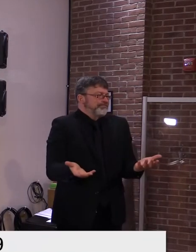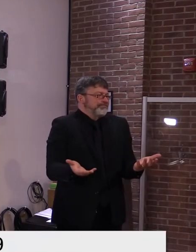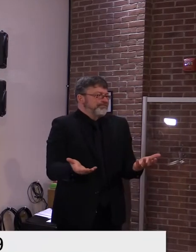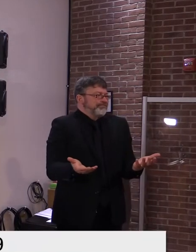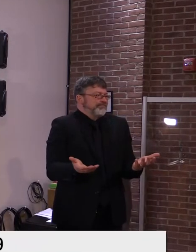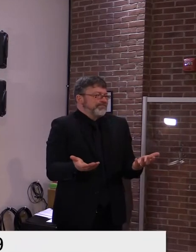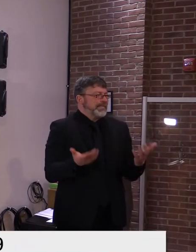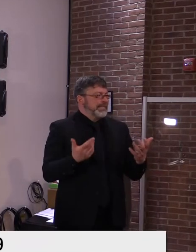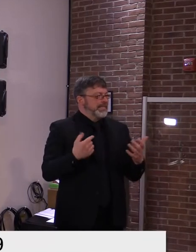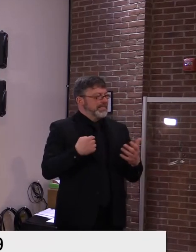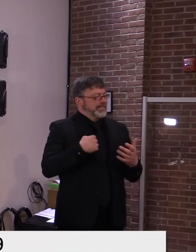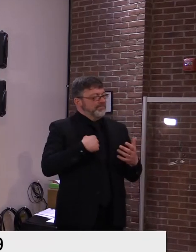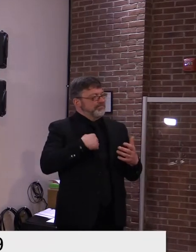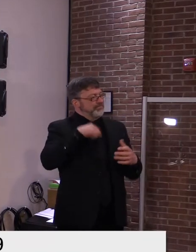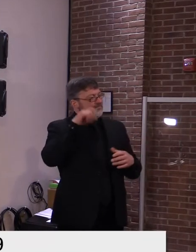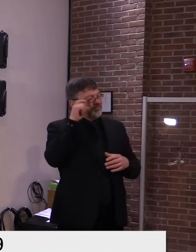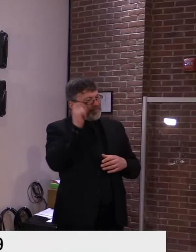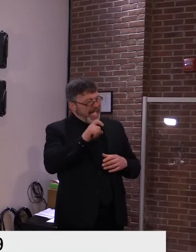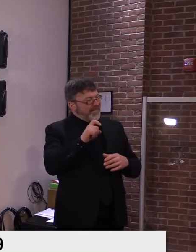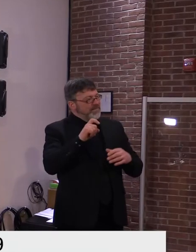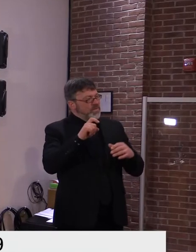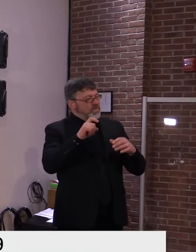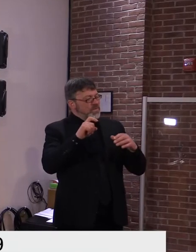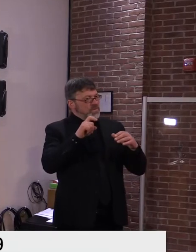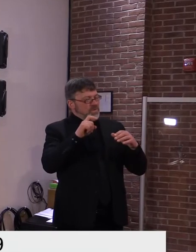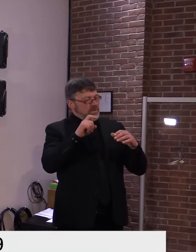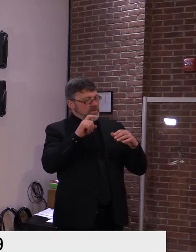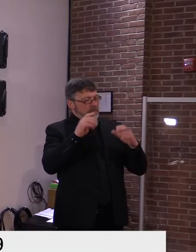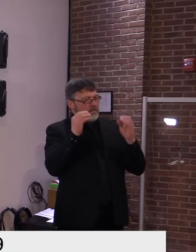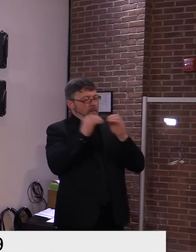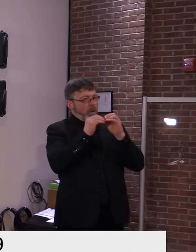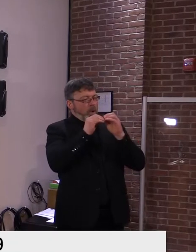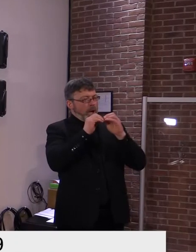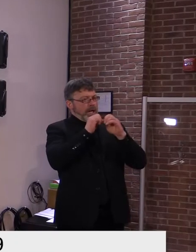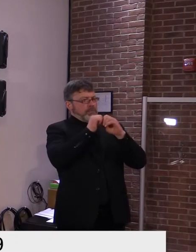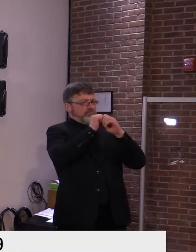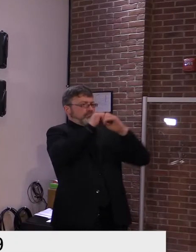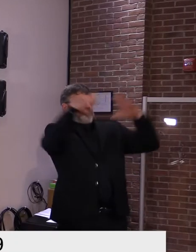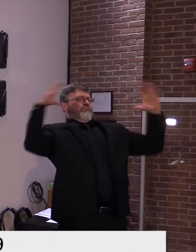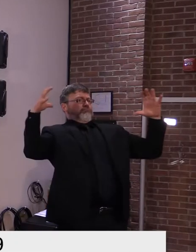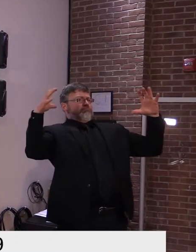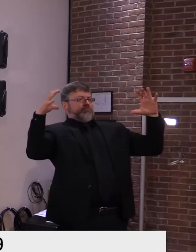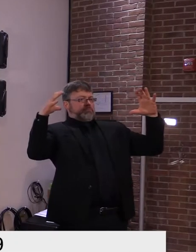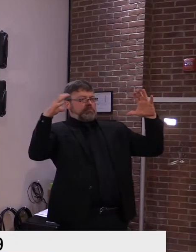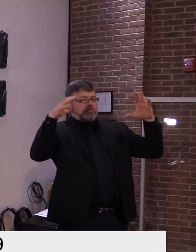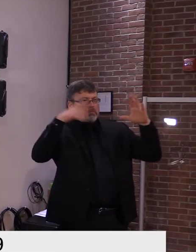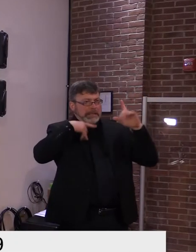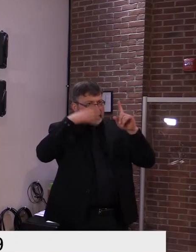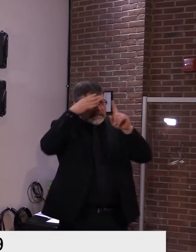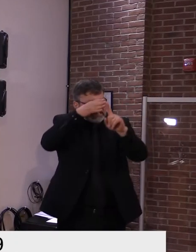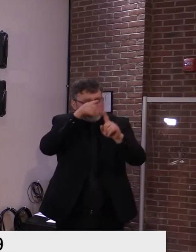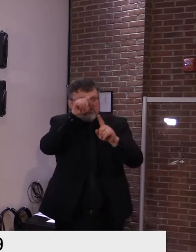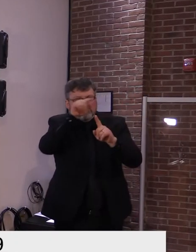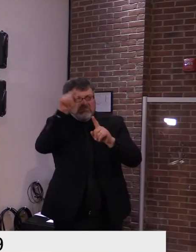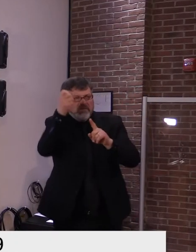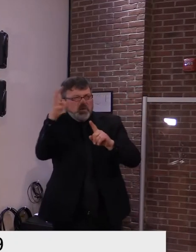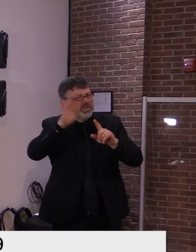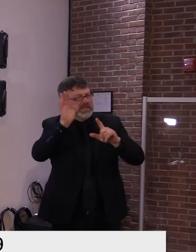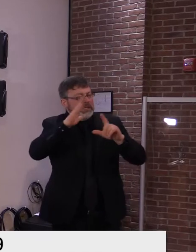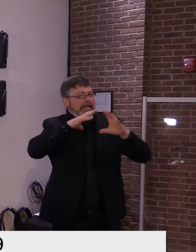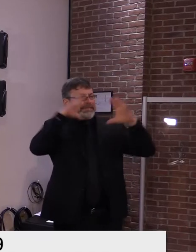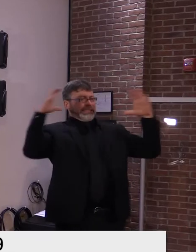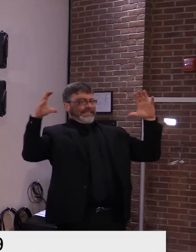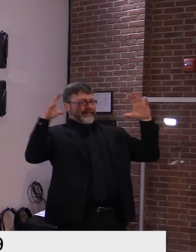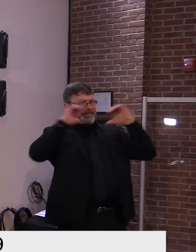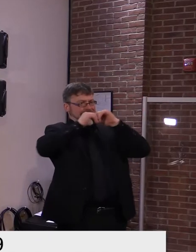invested, and we'll come to some conclusion, hopefully. They've got to follow through, but these are difficult times.